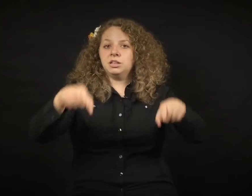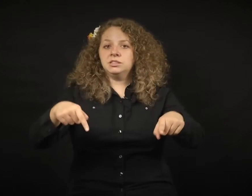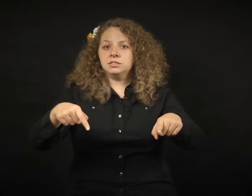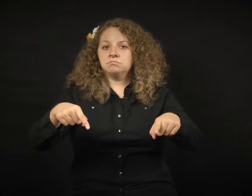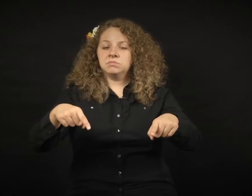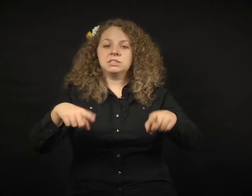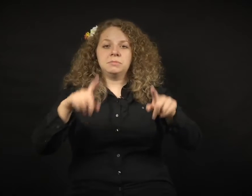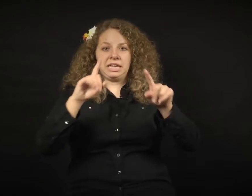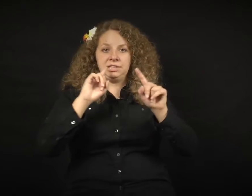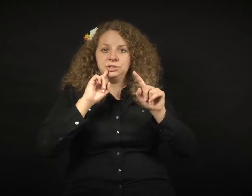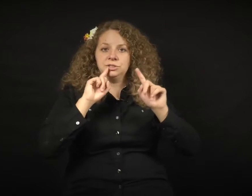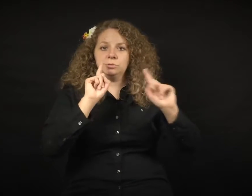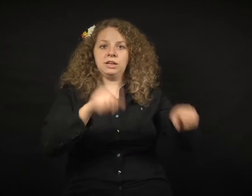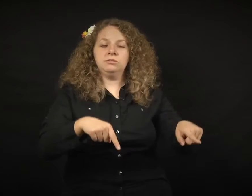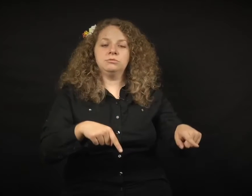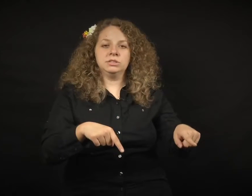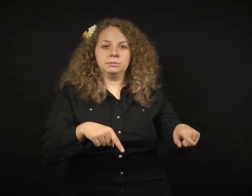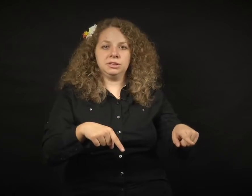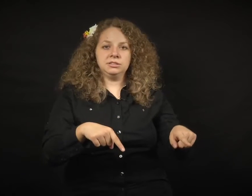Response. This can be answer as well. Response.